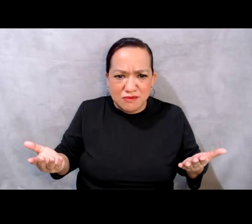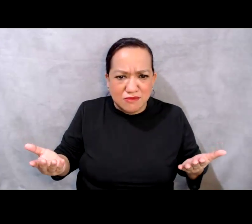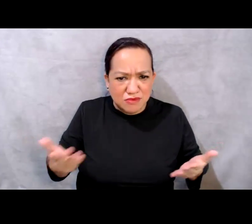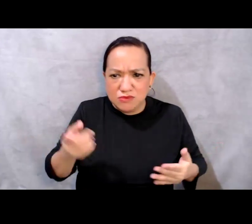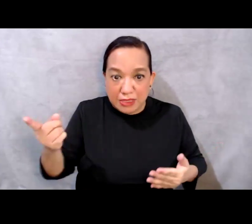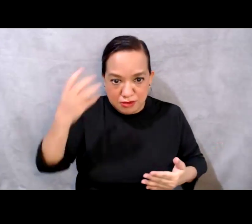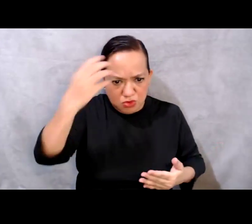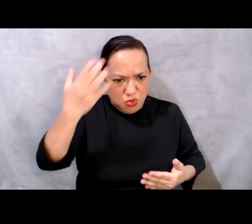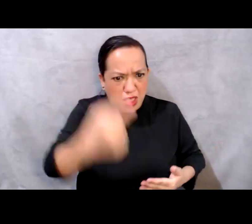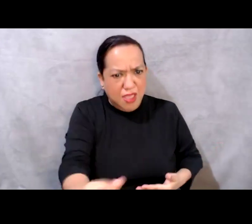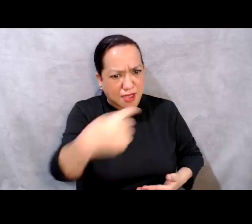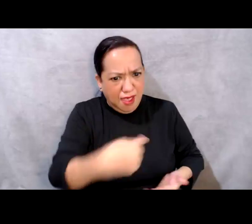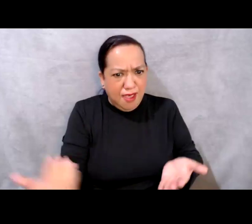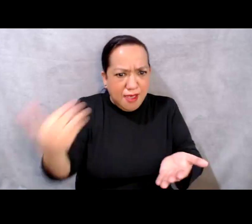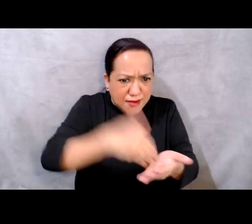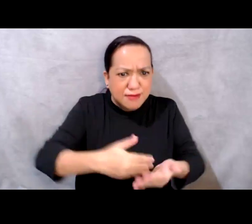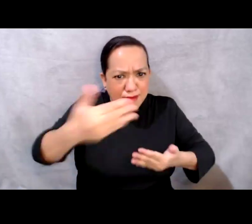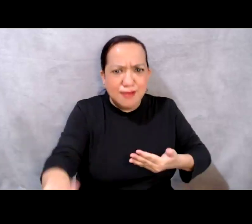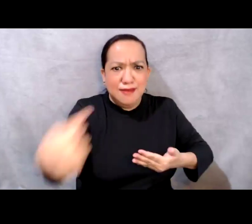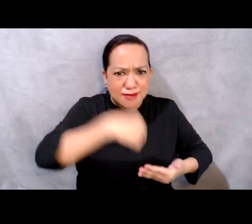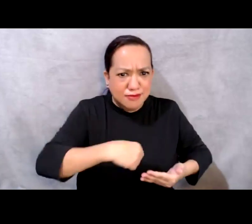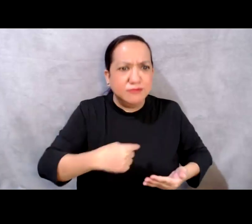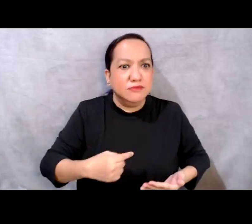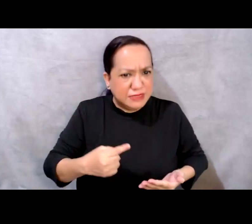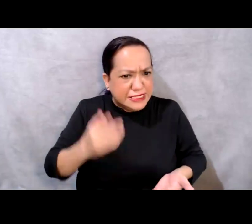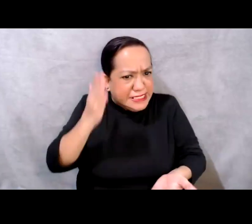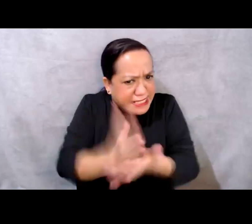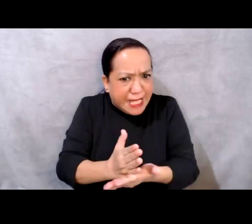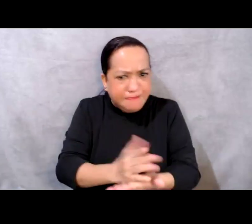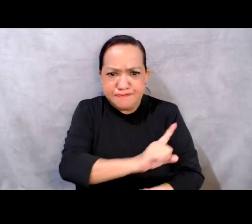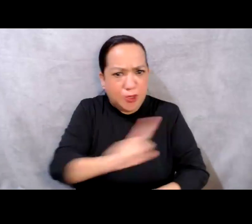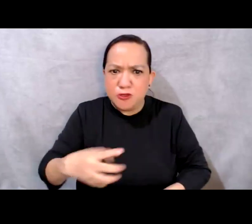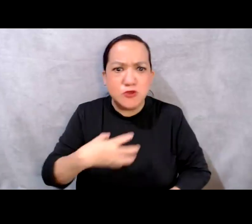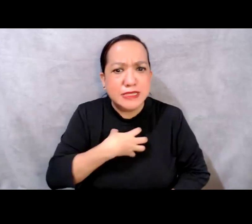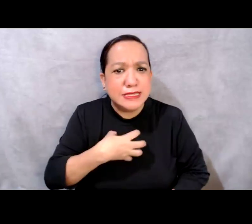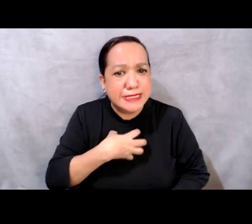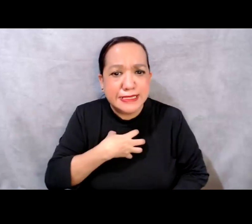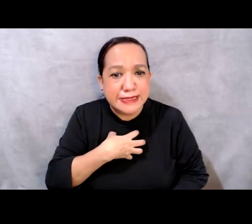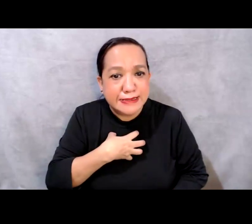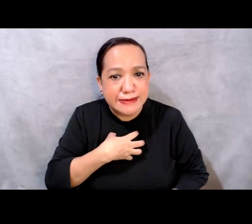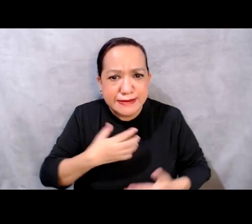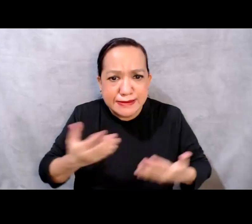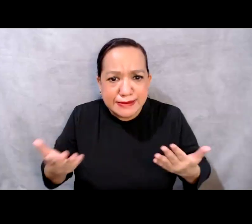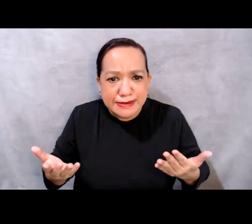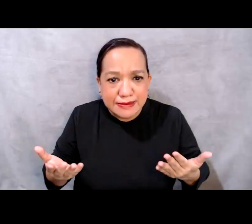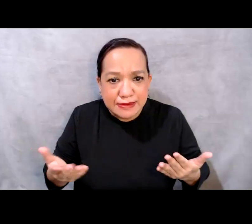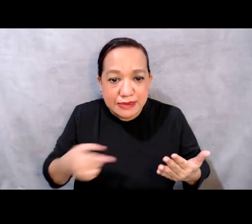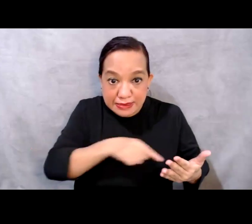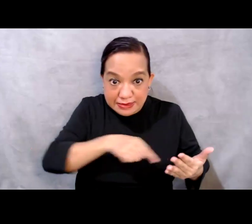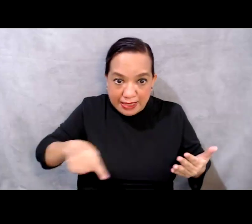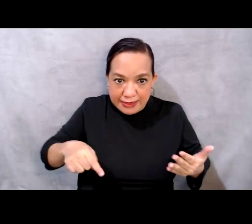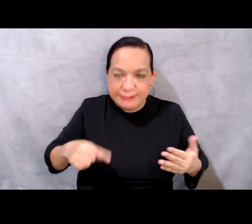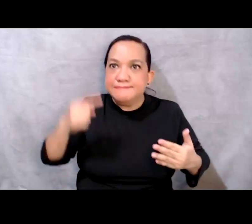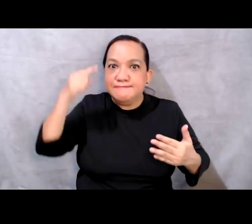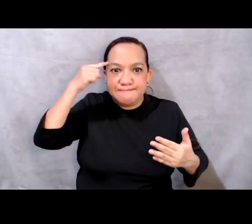not take back your complaint, because we had taken them to the project implementing unit office 2 in Kolkata. If you do not